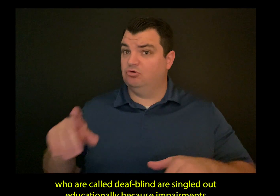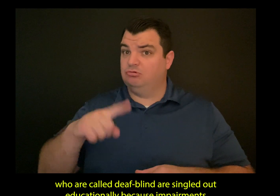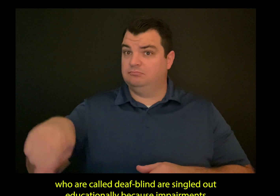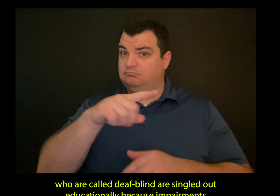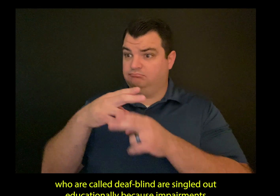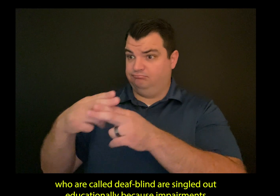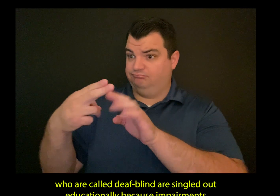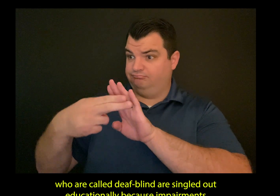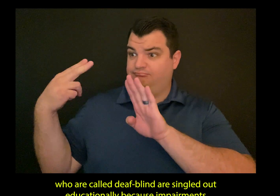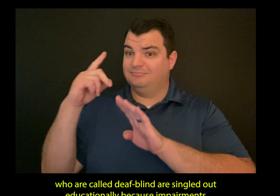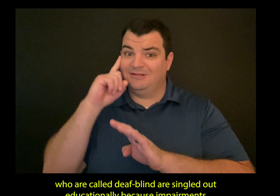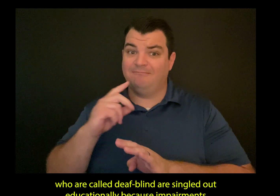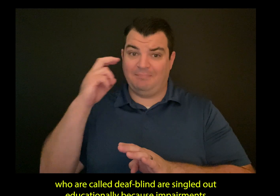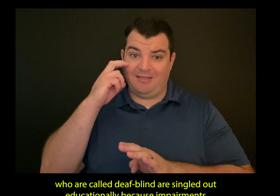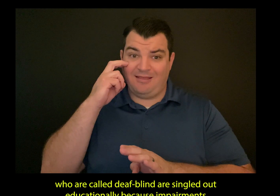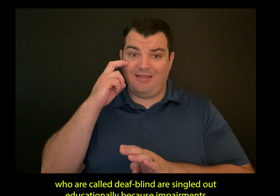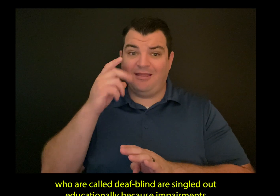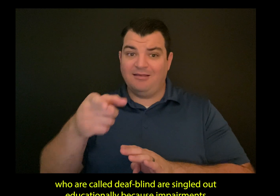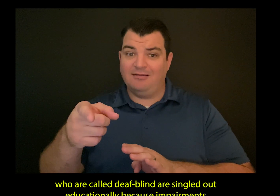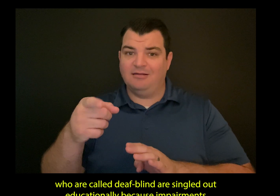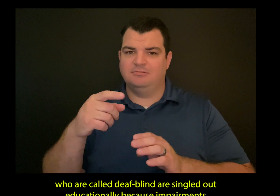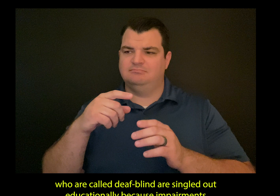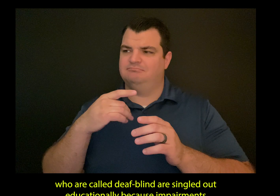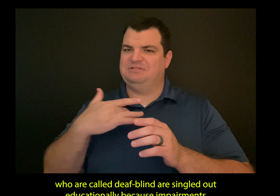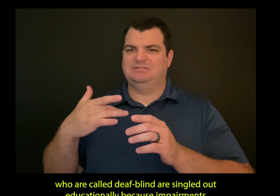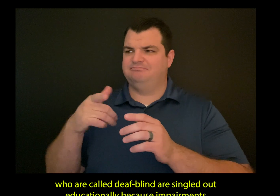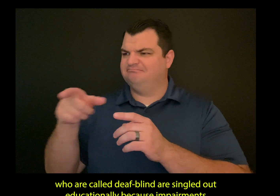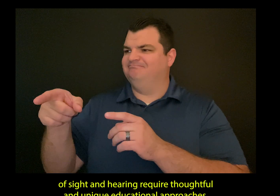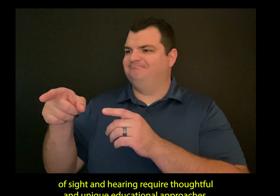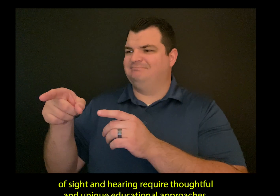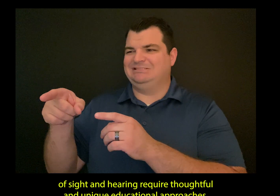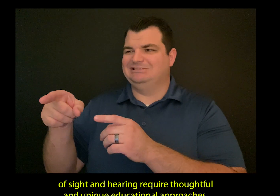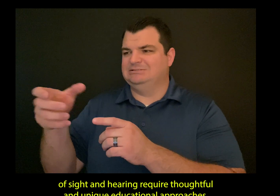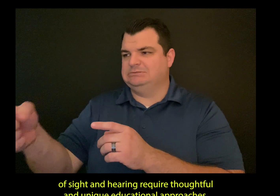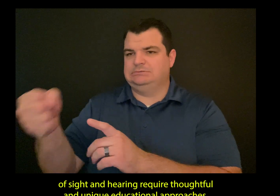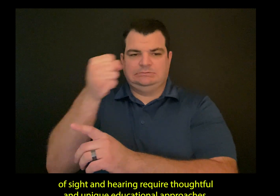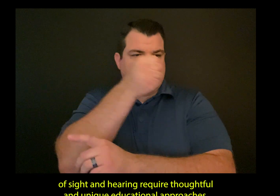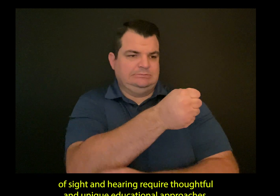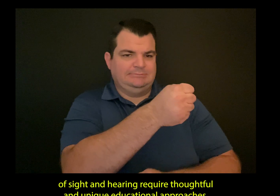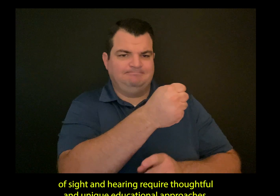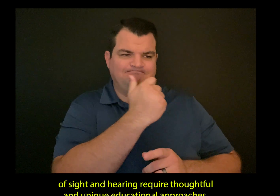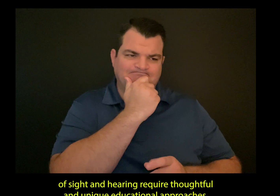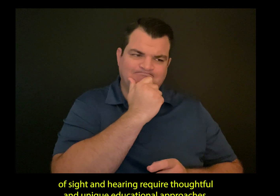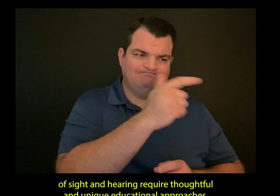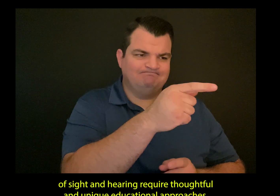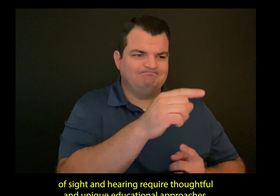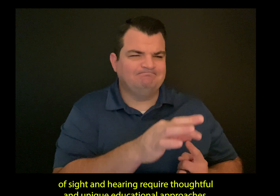Children who are called deafblind are singled out educationally because impairments of sight and hearing require thoughtful and unique